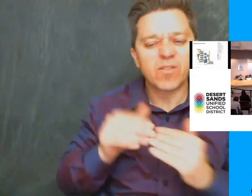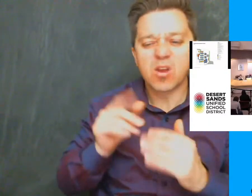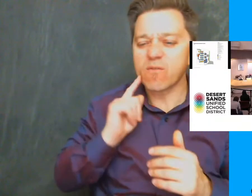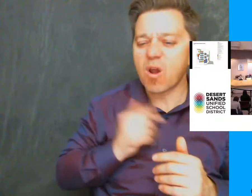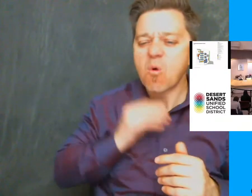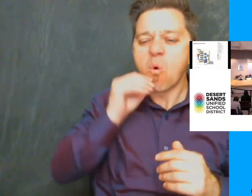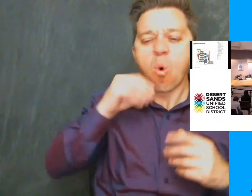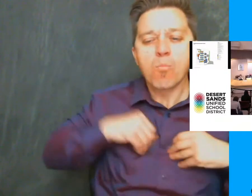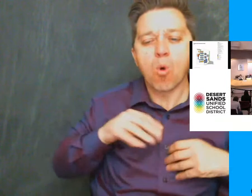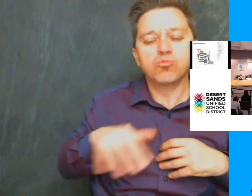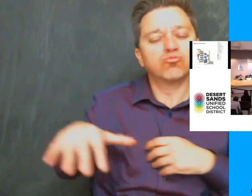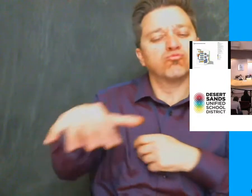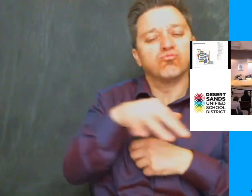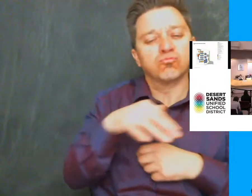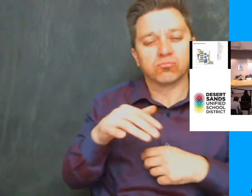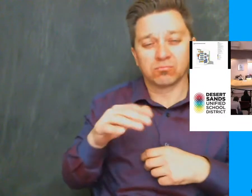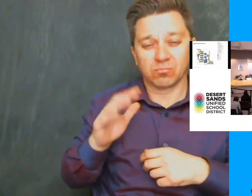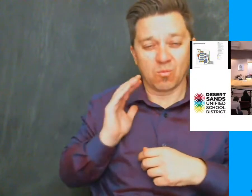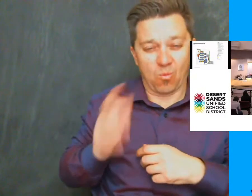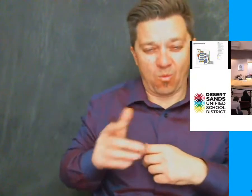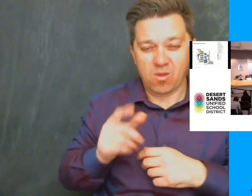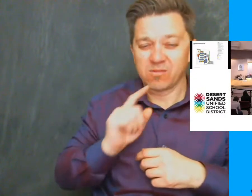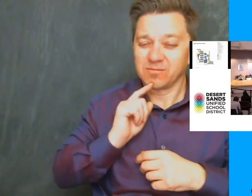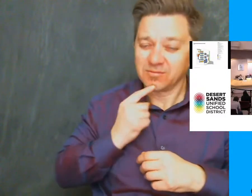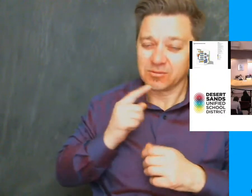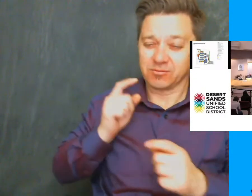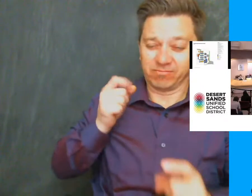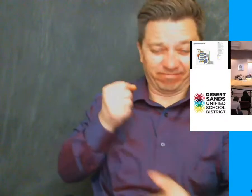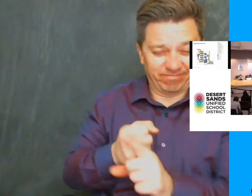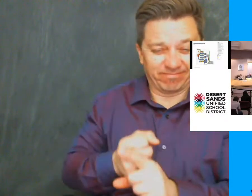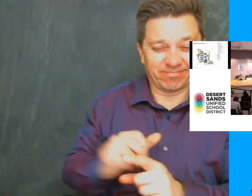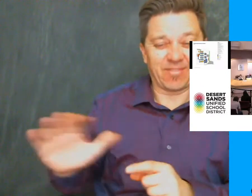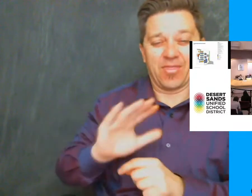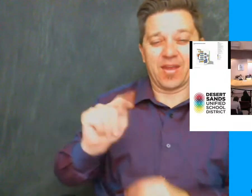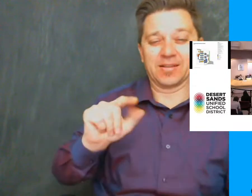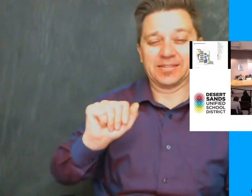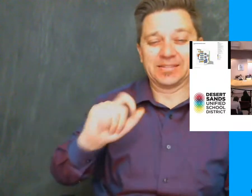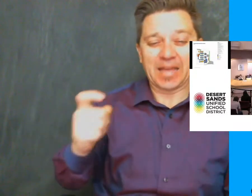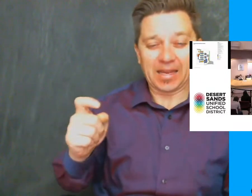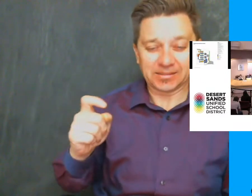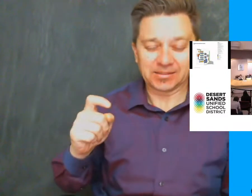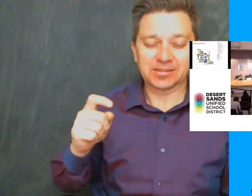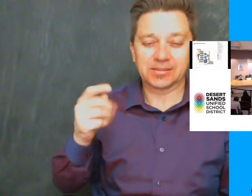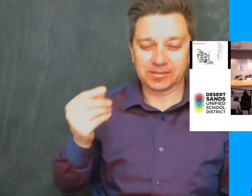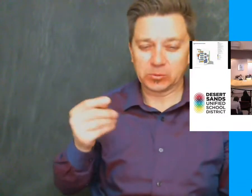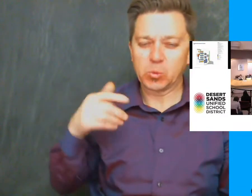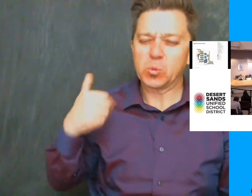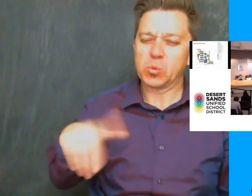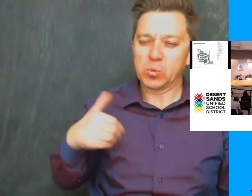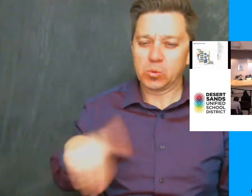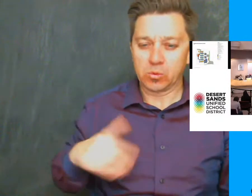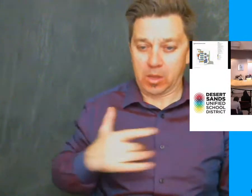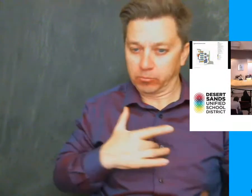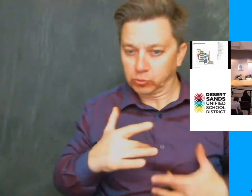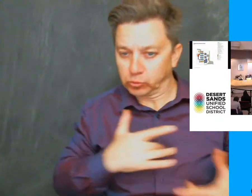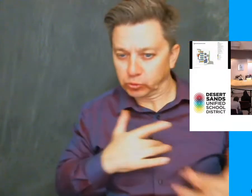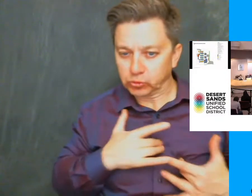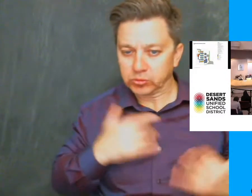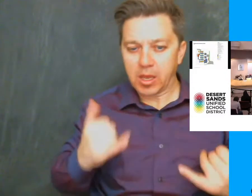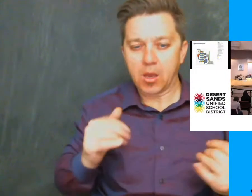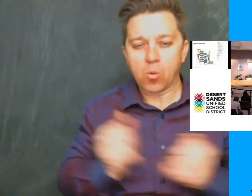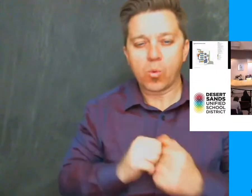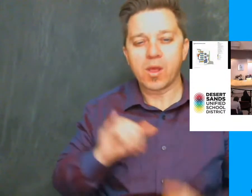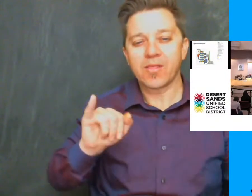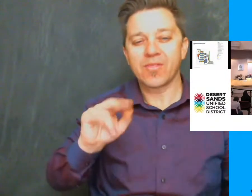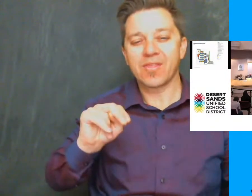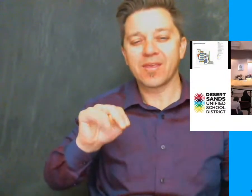because this is going to radically affect their taxes. And I'm concerned because we've got inflation going on.